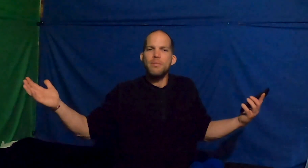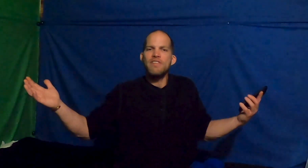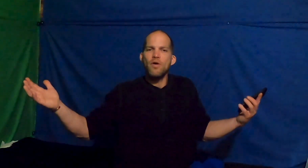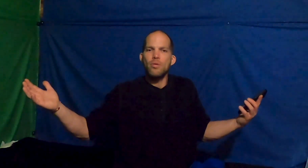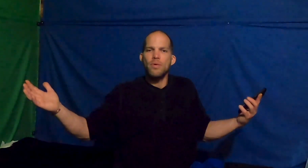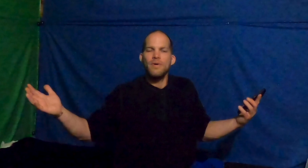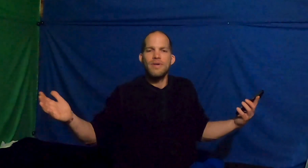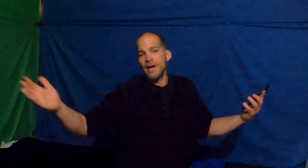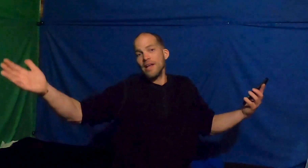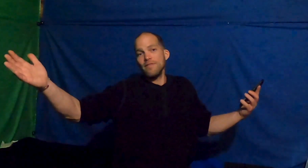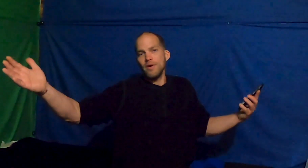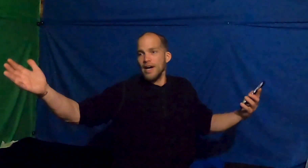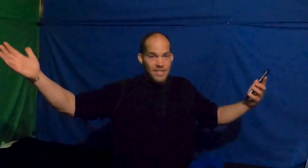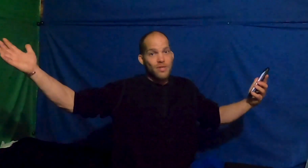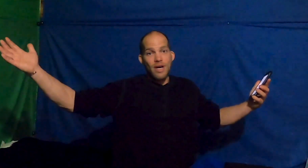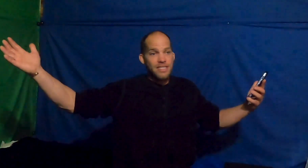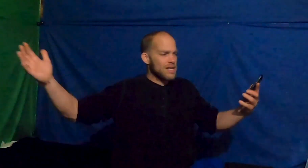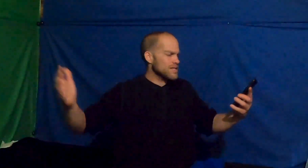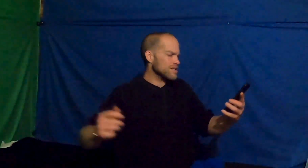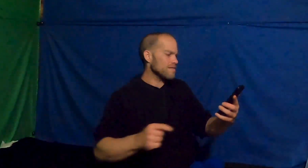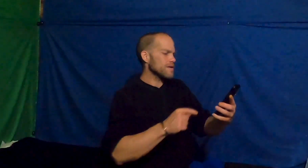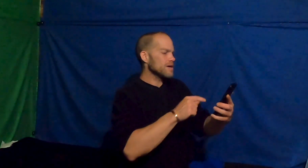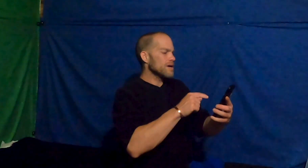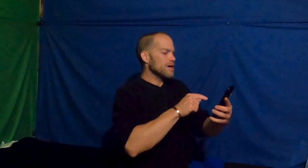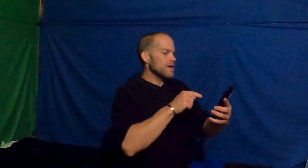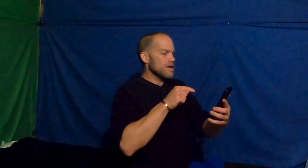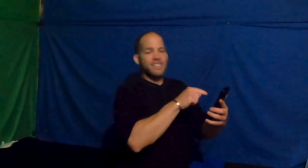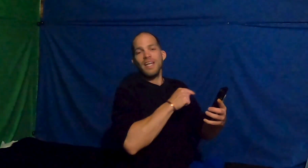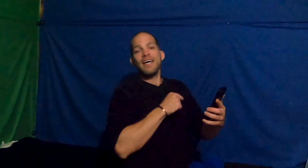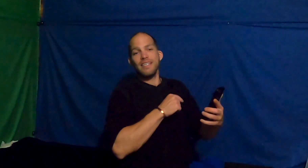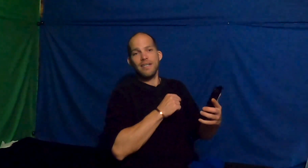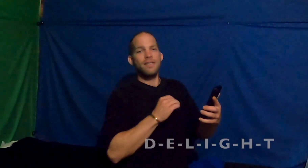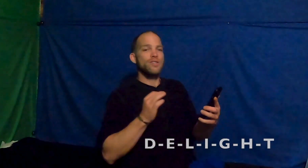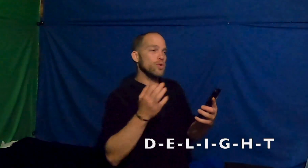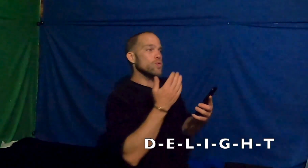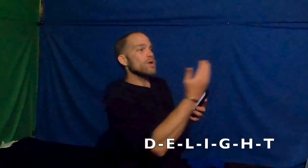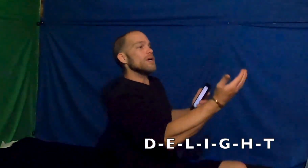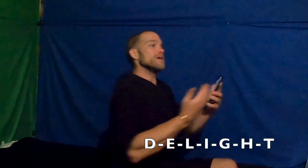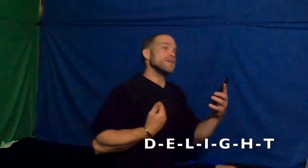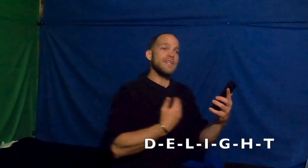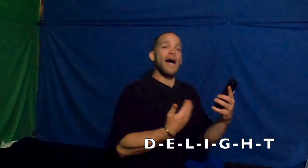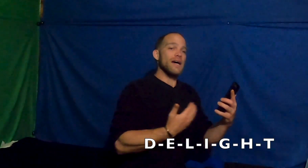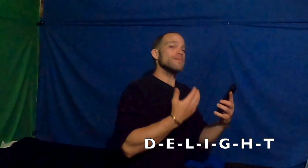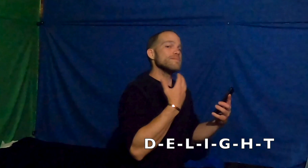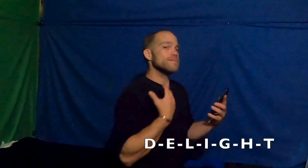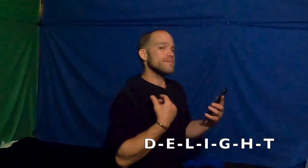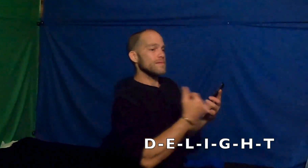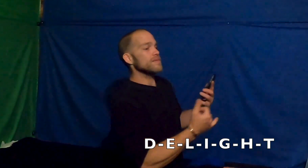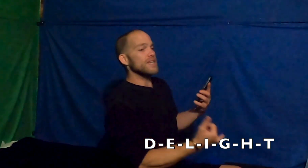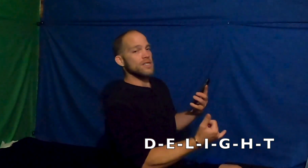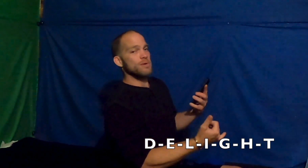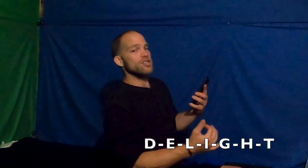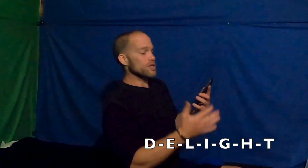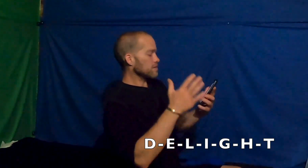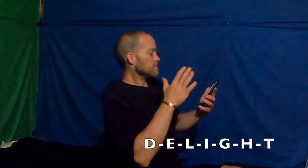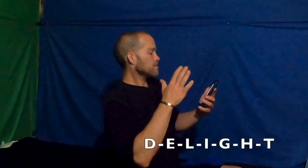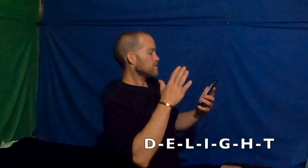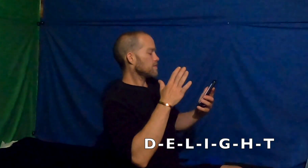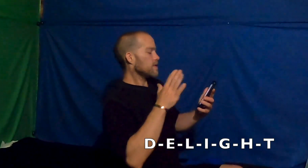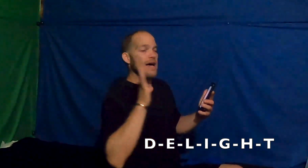be vulnerable. I love you guys. That's why I say this stuff. Delight, to dia, the expression